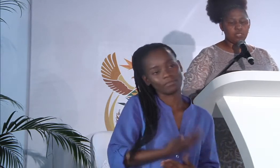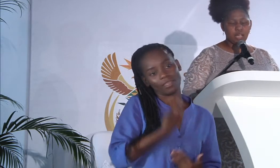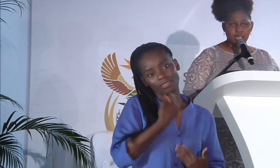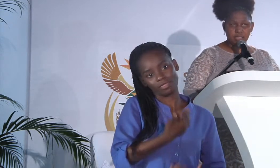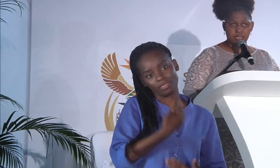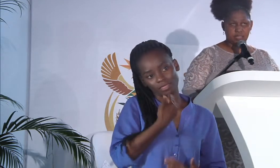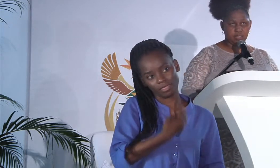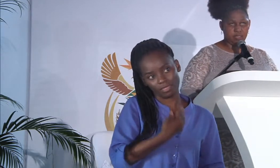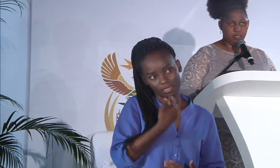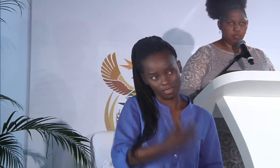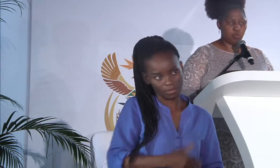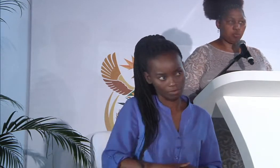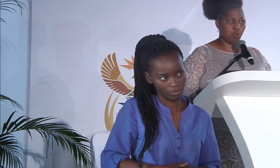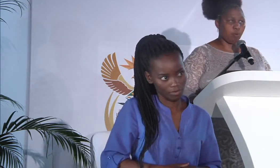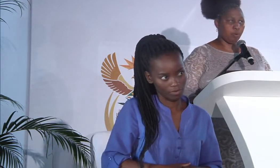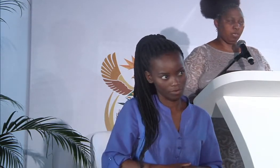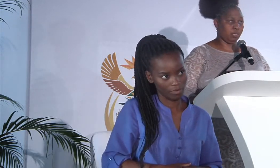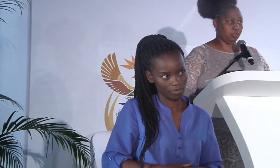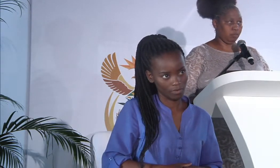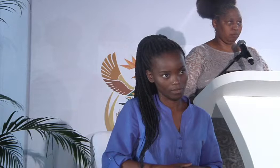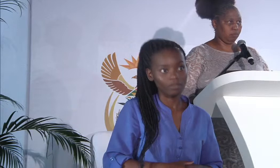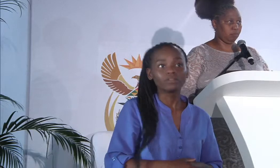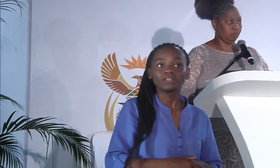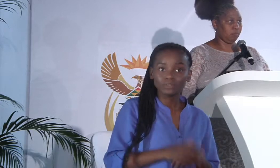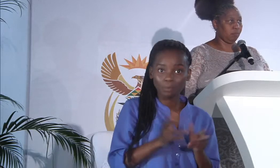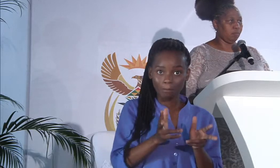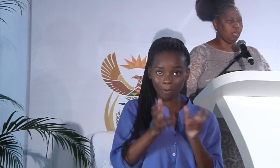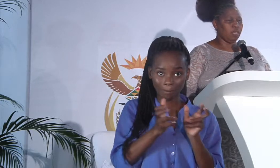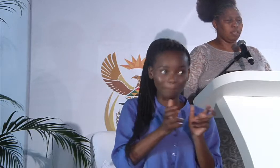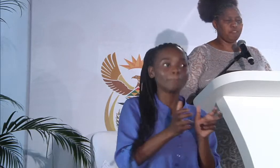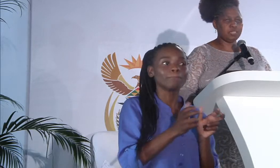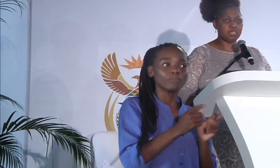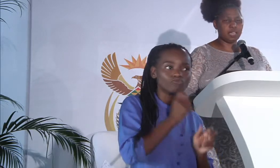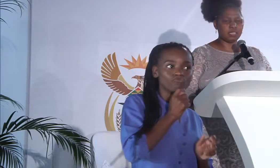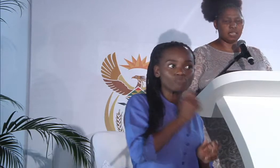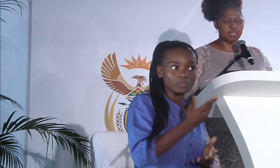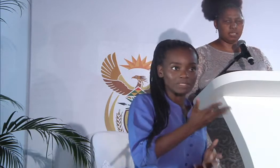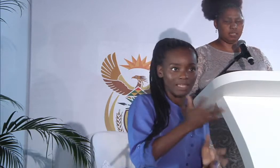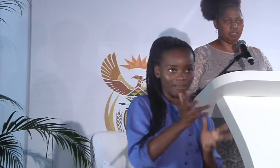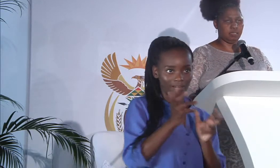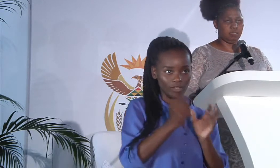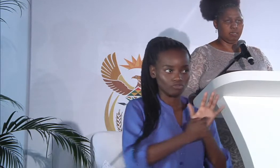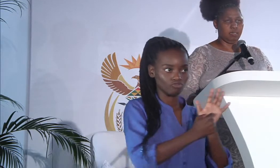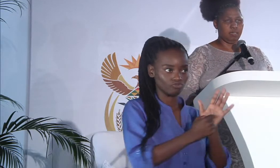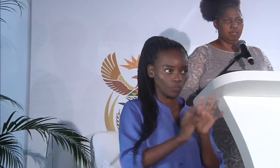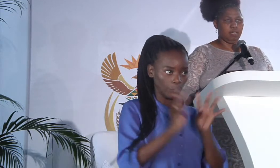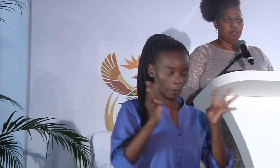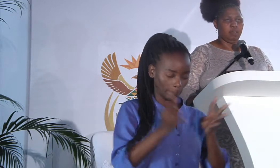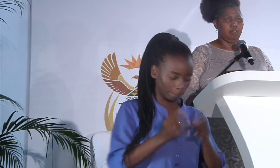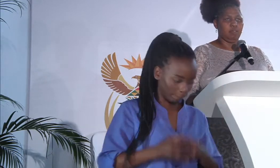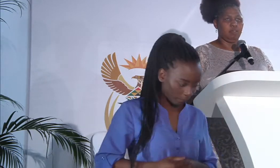holding us true to our word. The first thing I said,